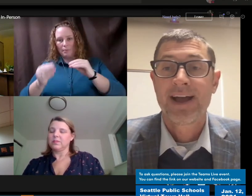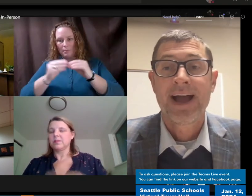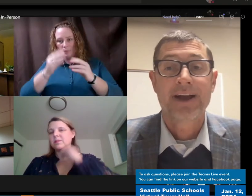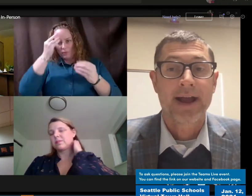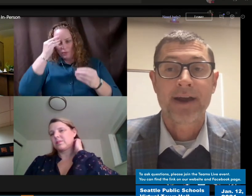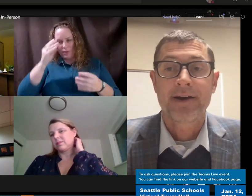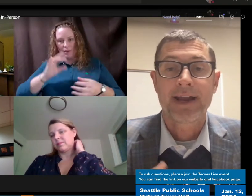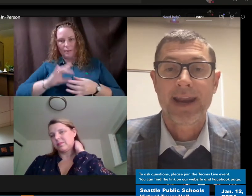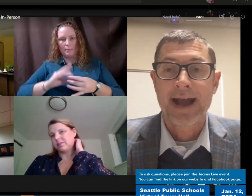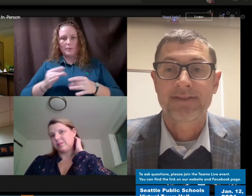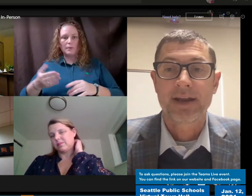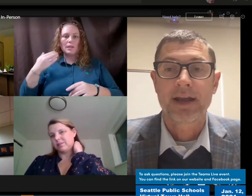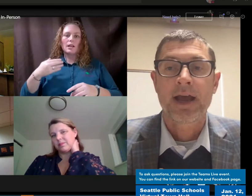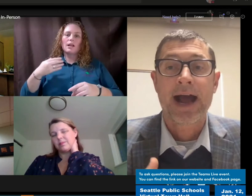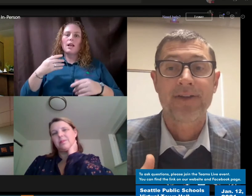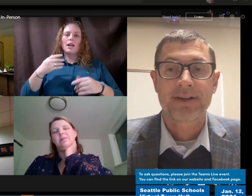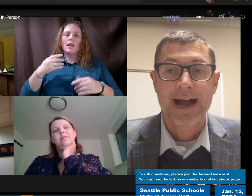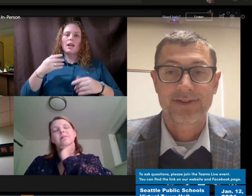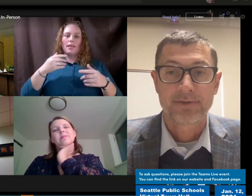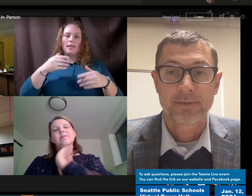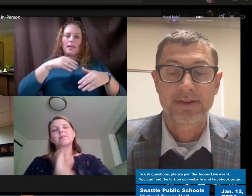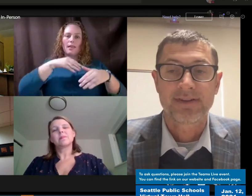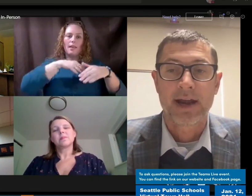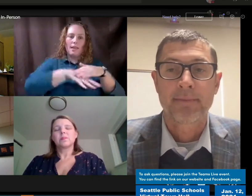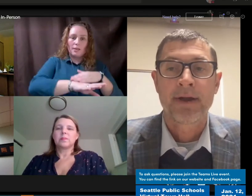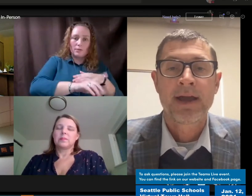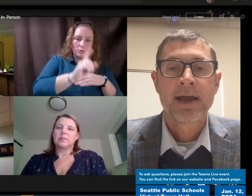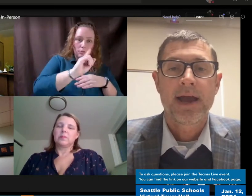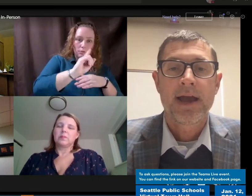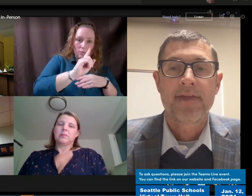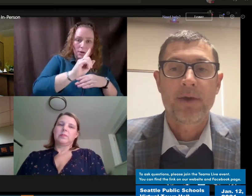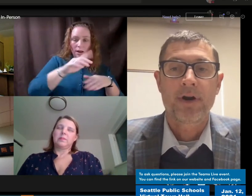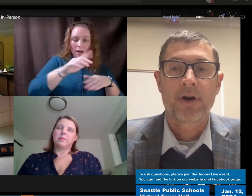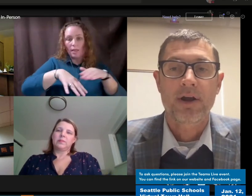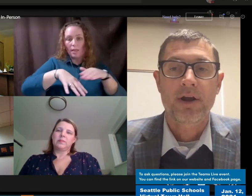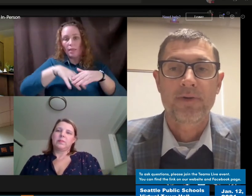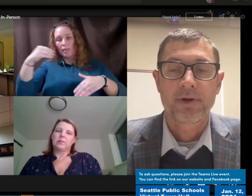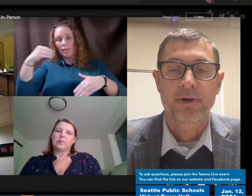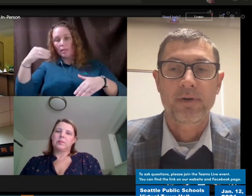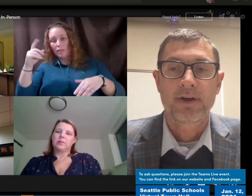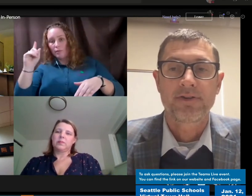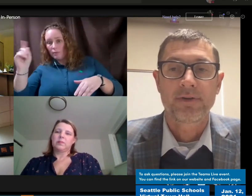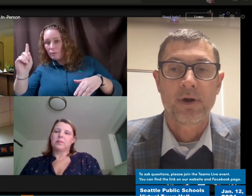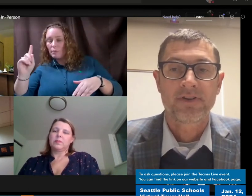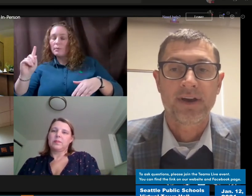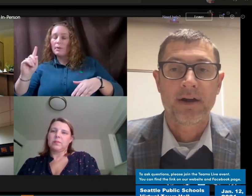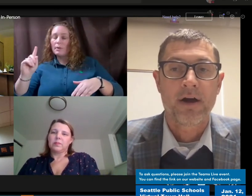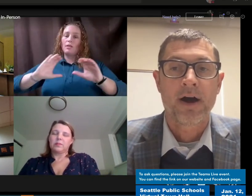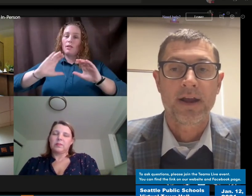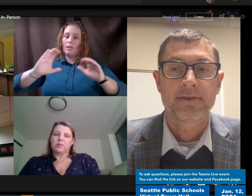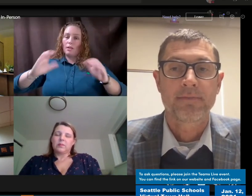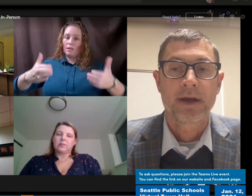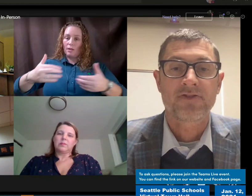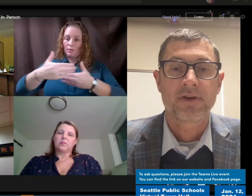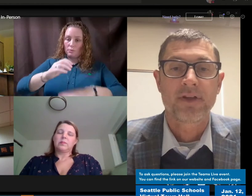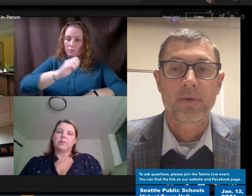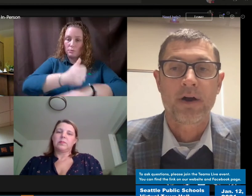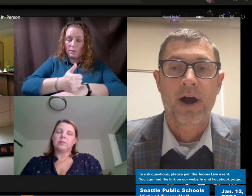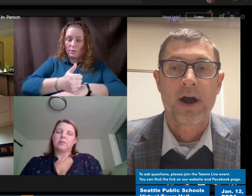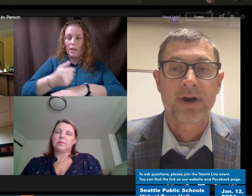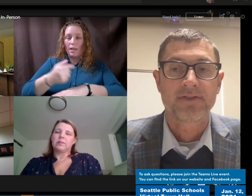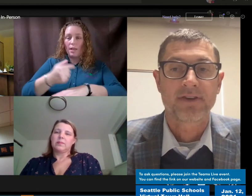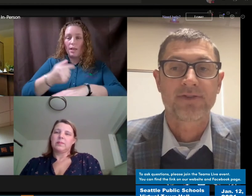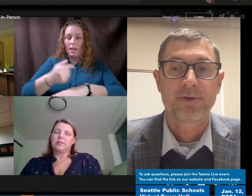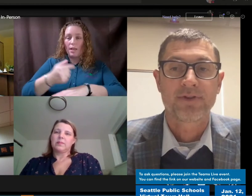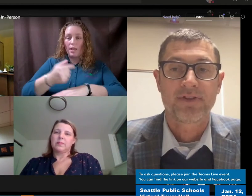how you're entering and exiting, how the classroom's going to be set up. And then we're going to go through and do an oversight or audit to make sure that we are